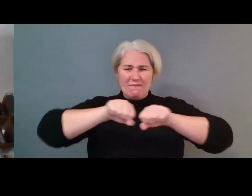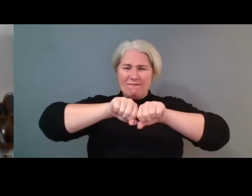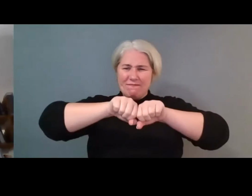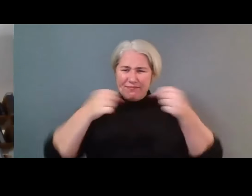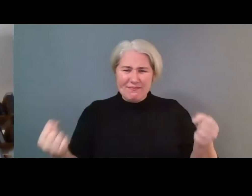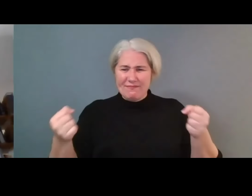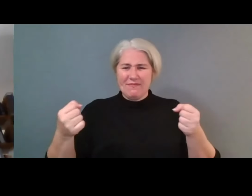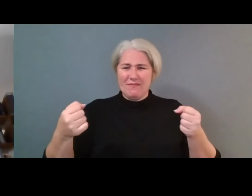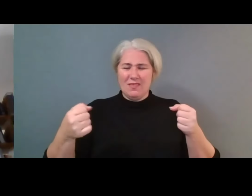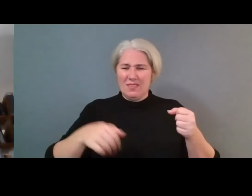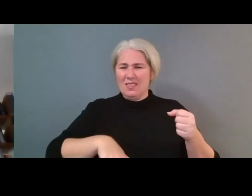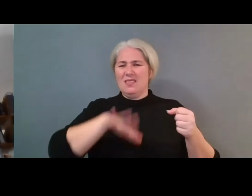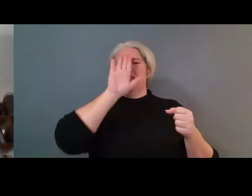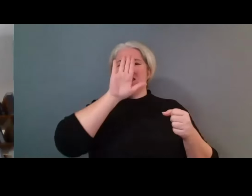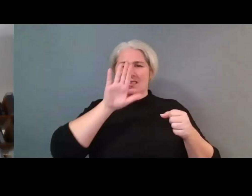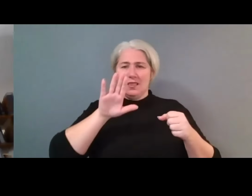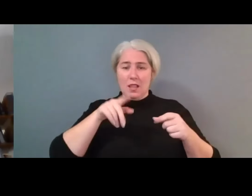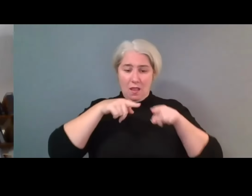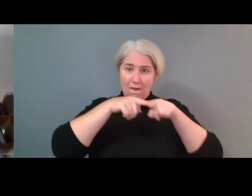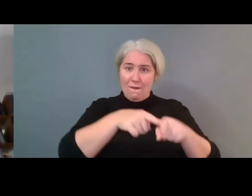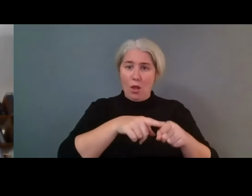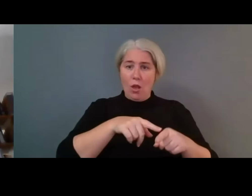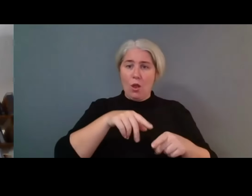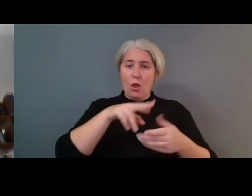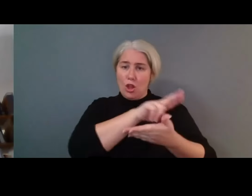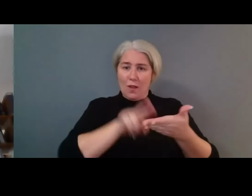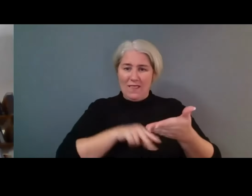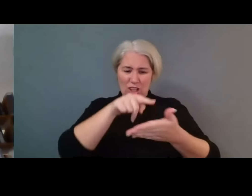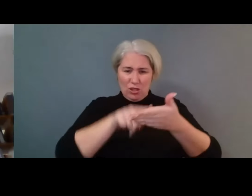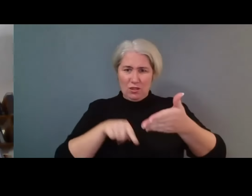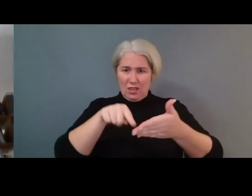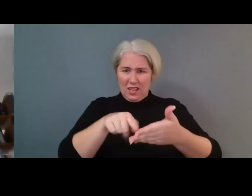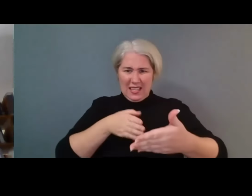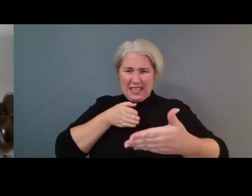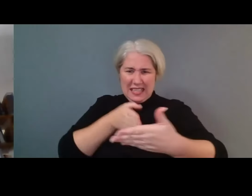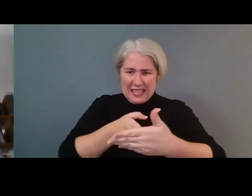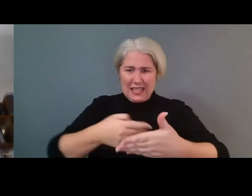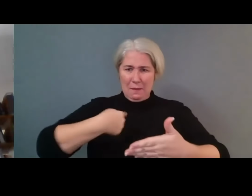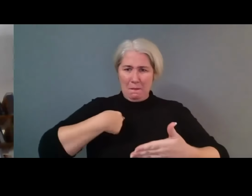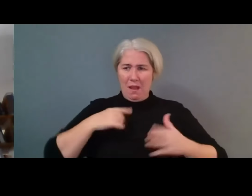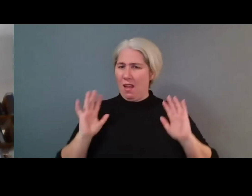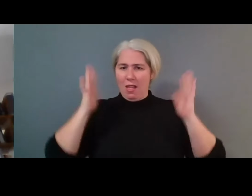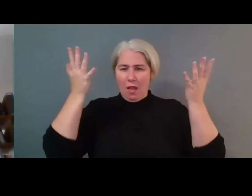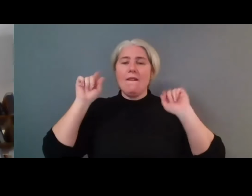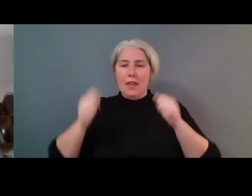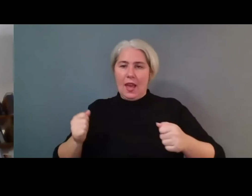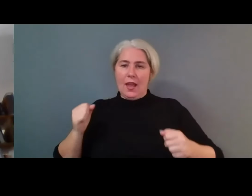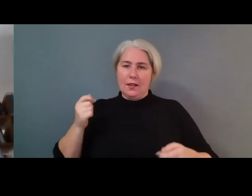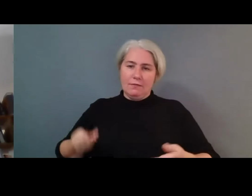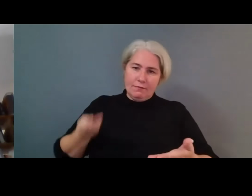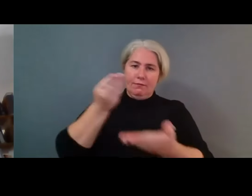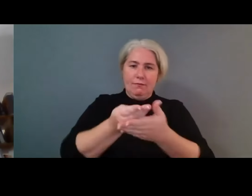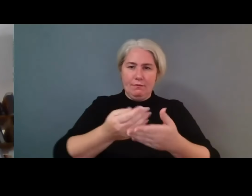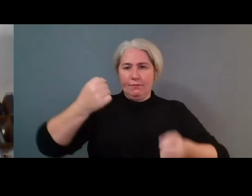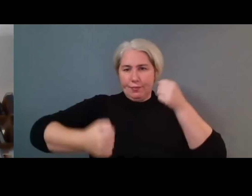in the convention. The fourth procedure is the adoption of general comments, and these